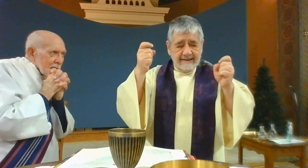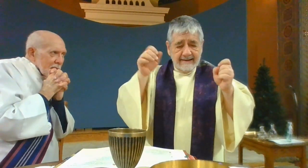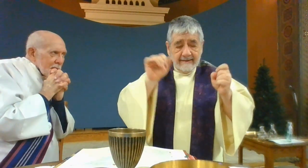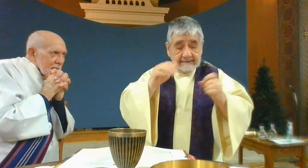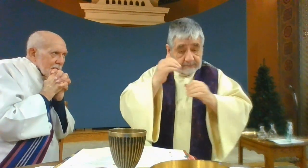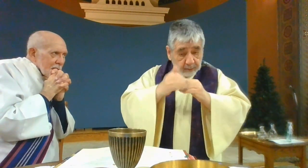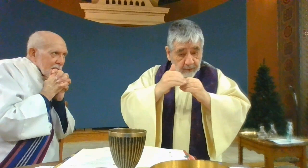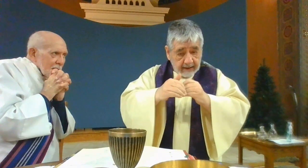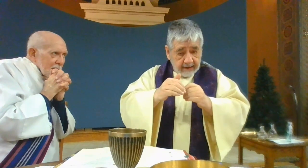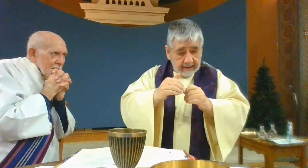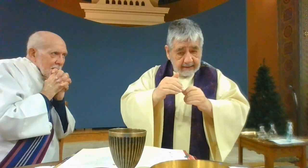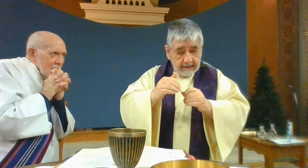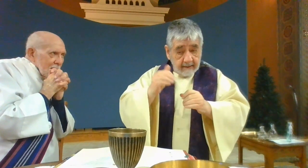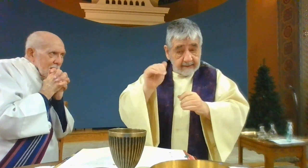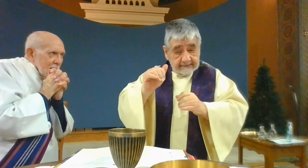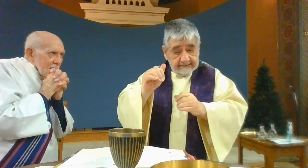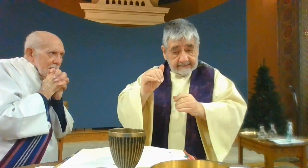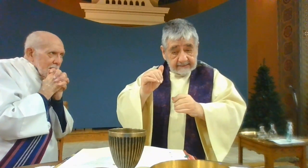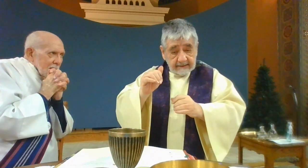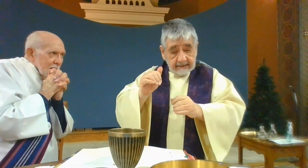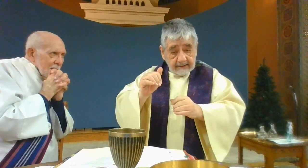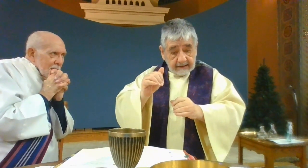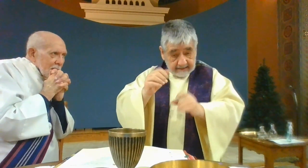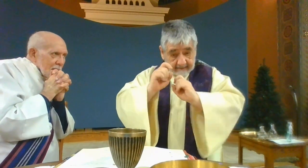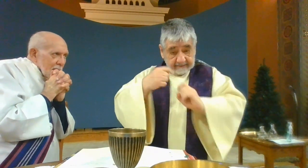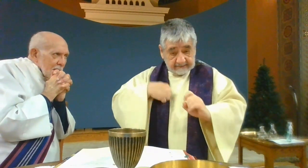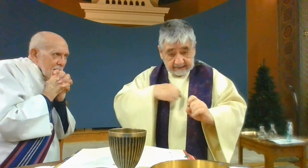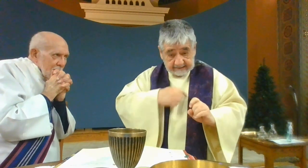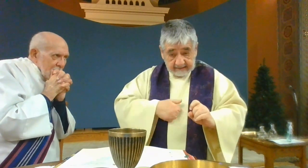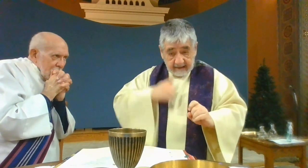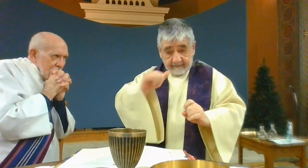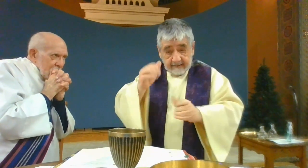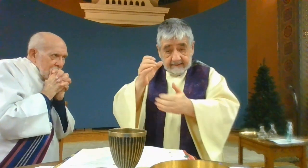the bread of life and the chalice of salvation